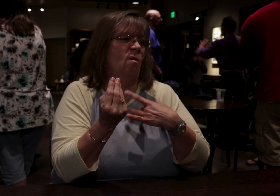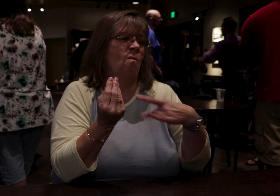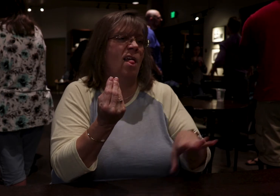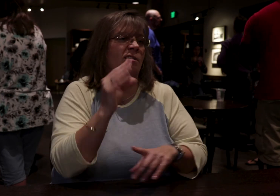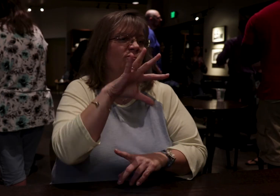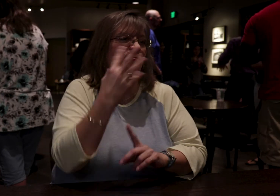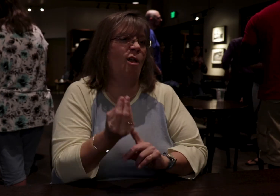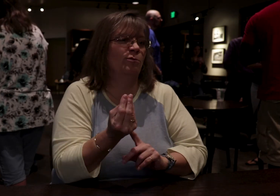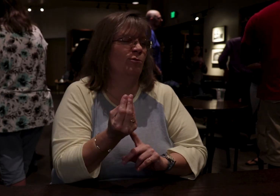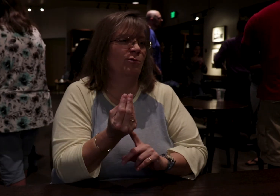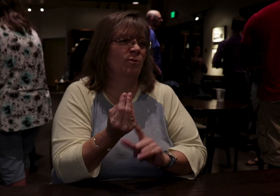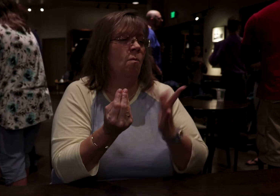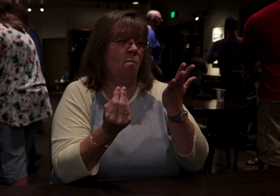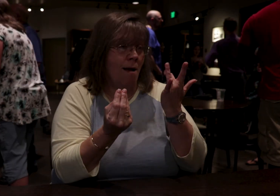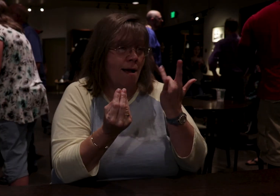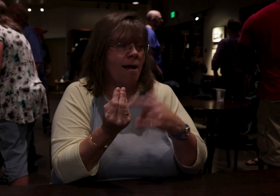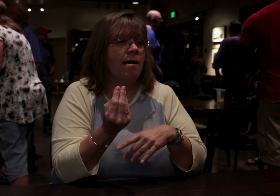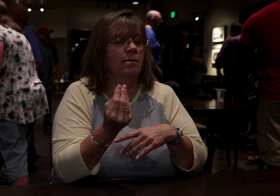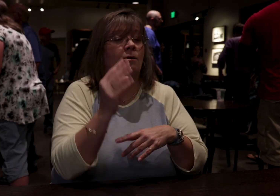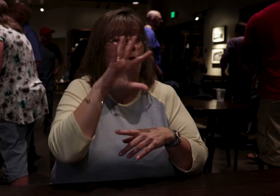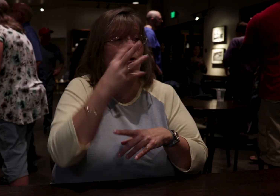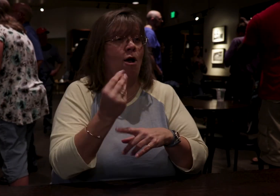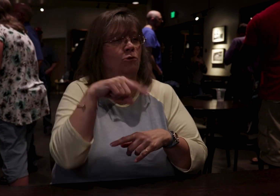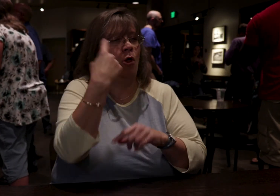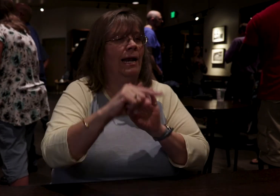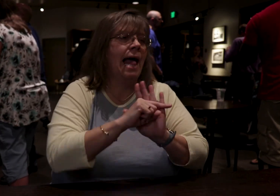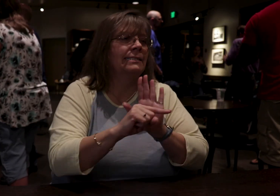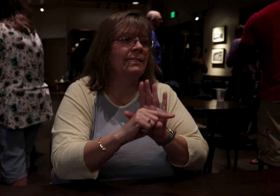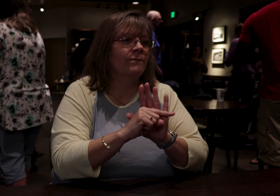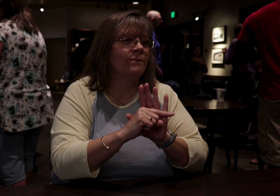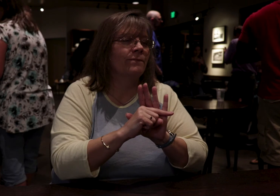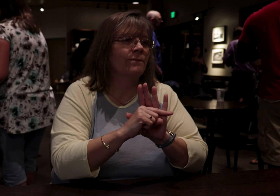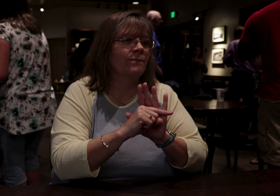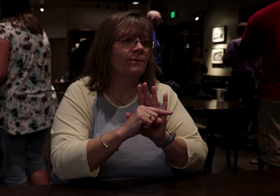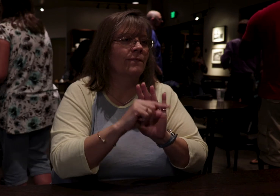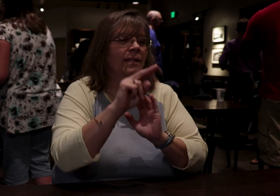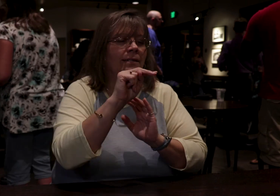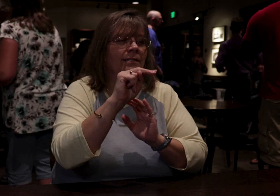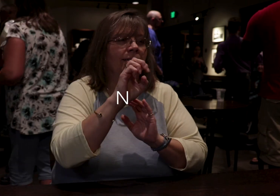And I don't like culture like this because it looks negative.